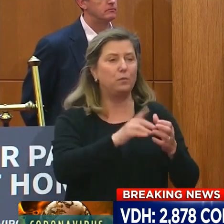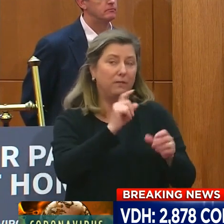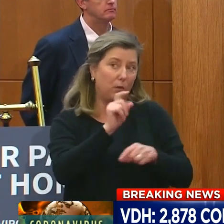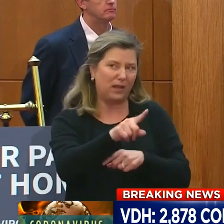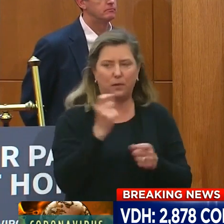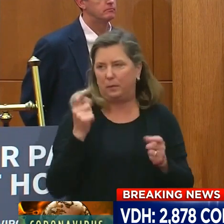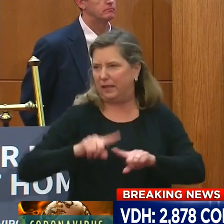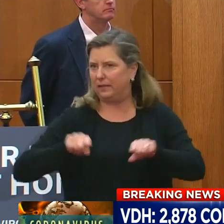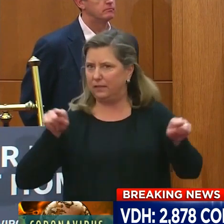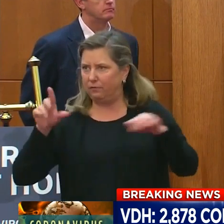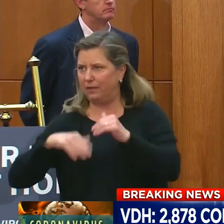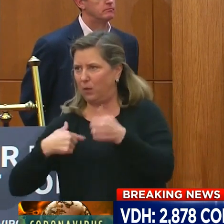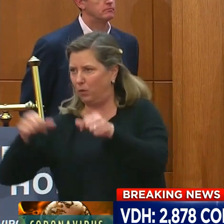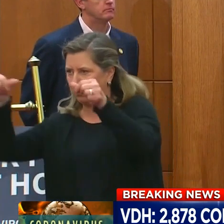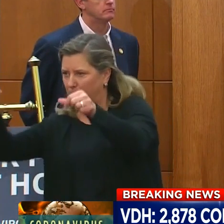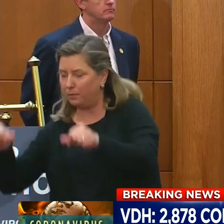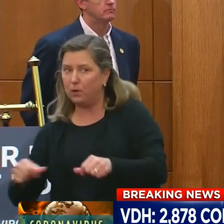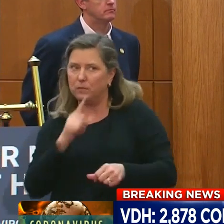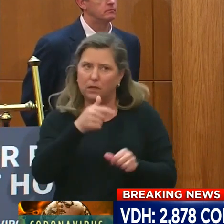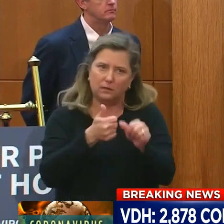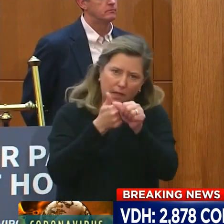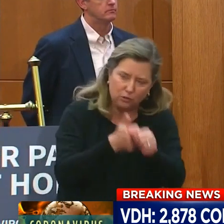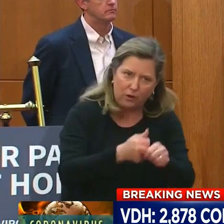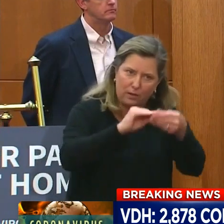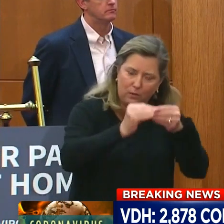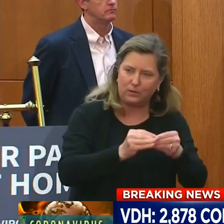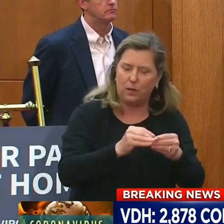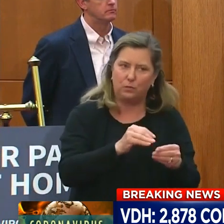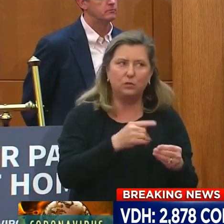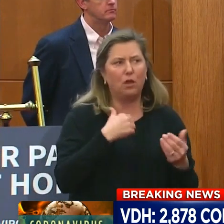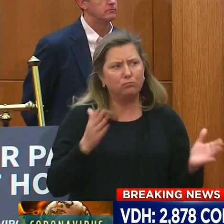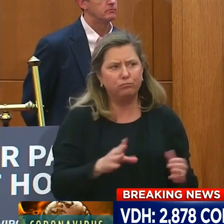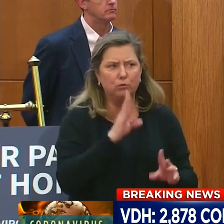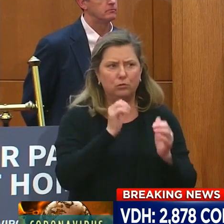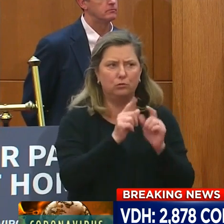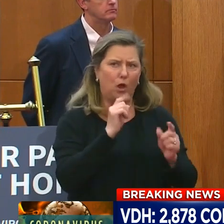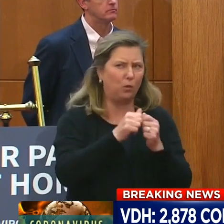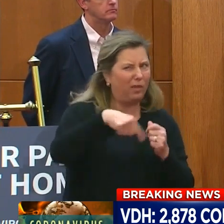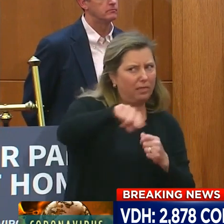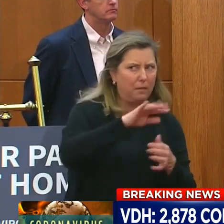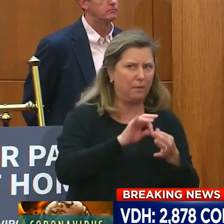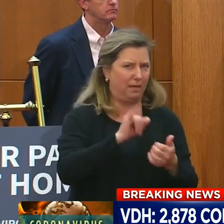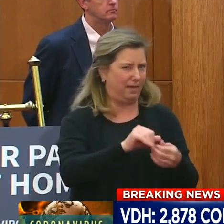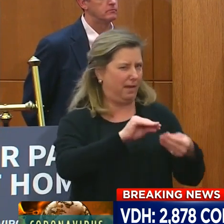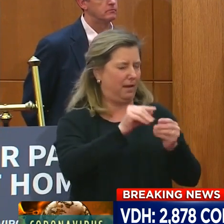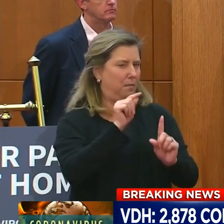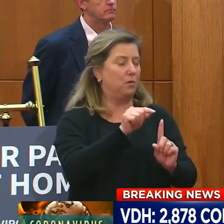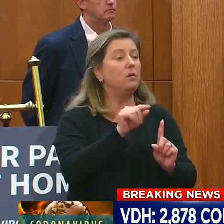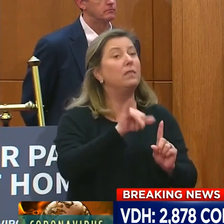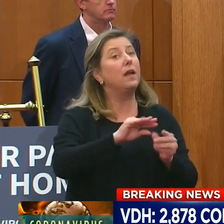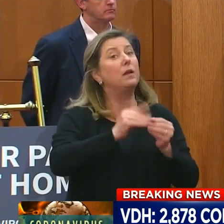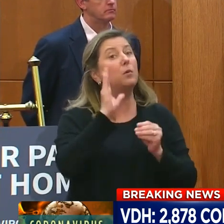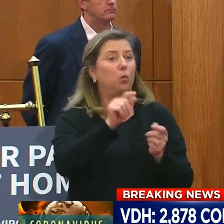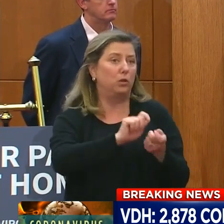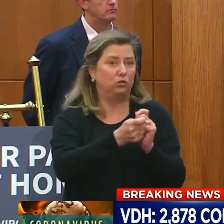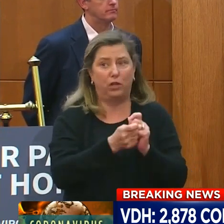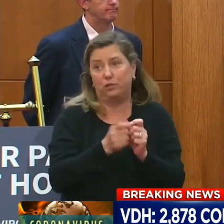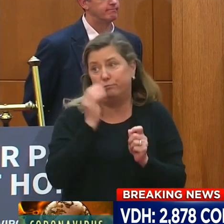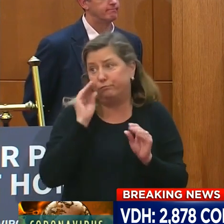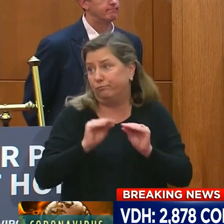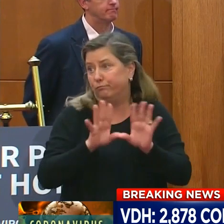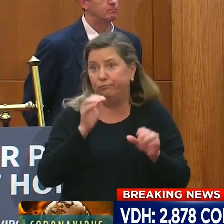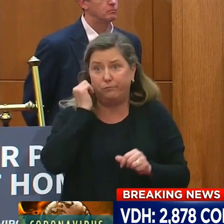census in the hospitals. And I would encourage you to talk with them about that. And that number will change, obviously, every day